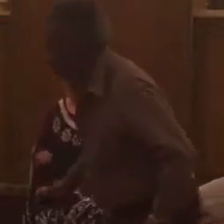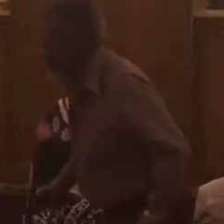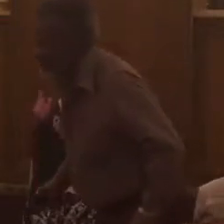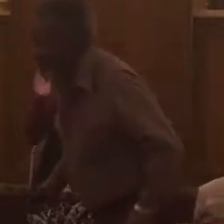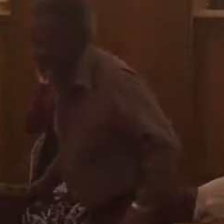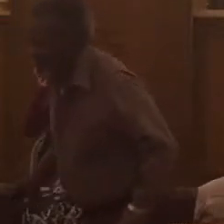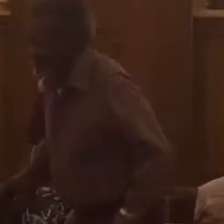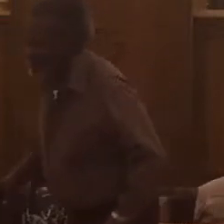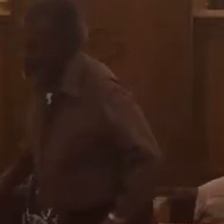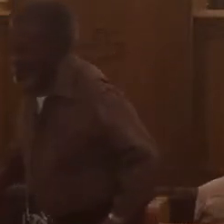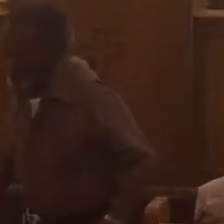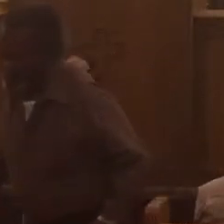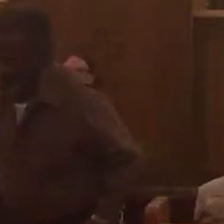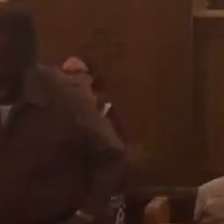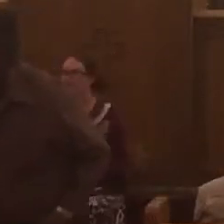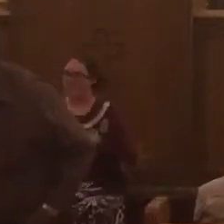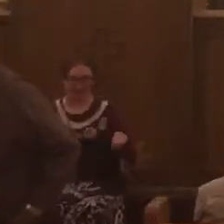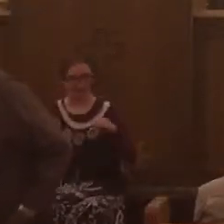bless God.